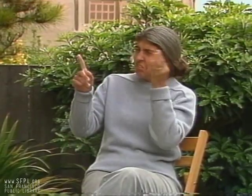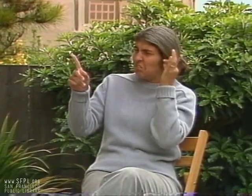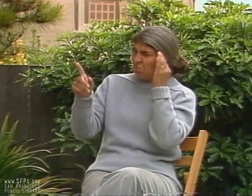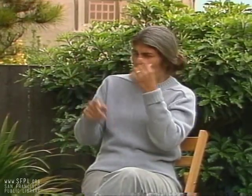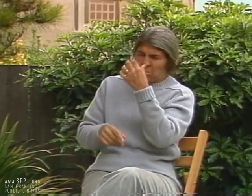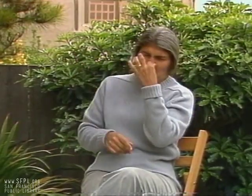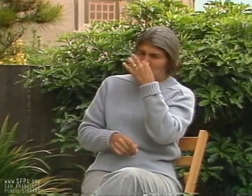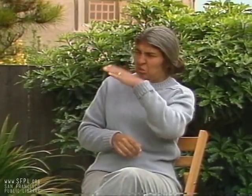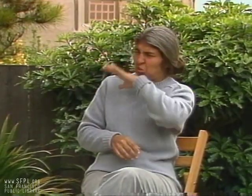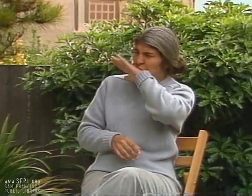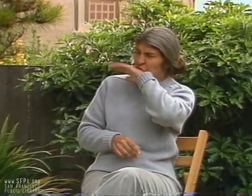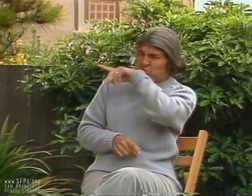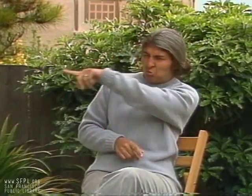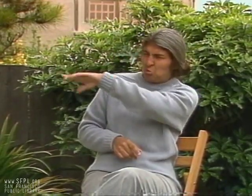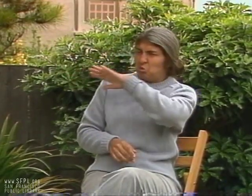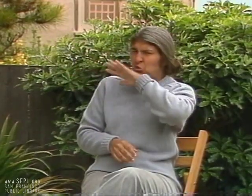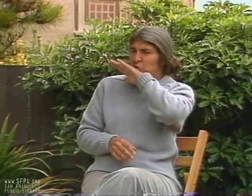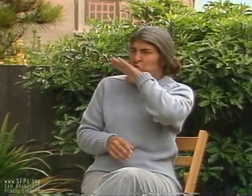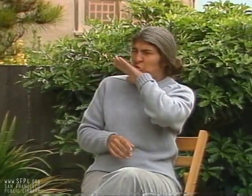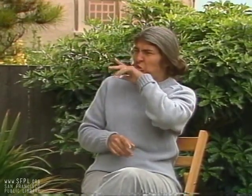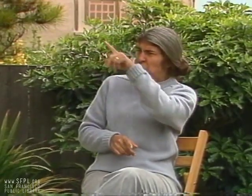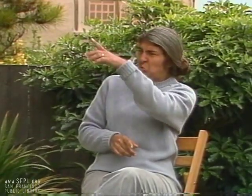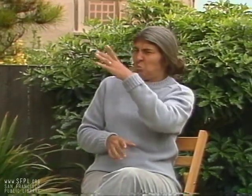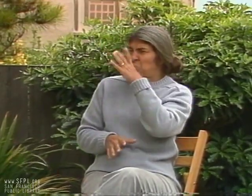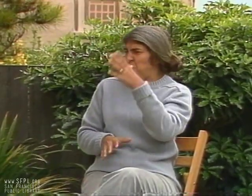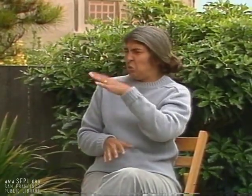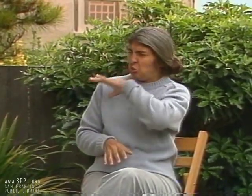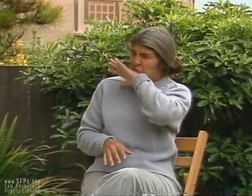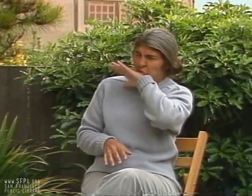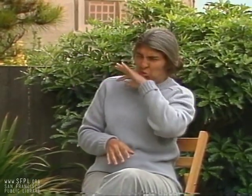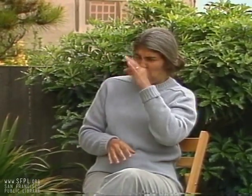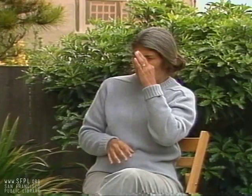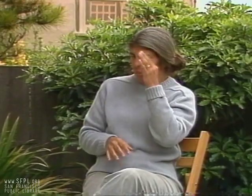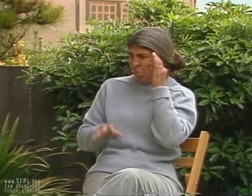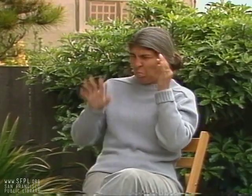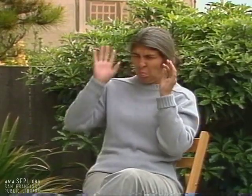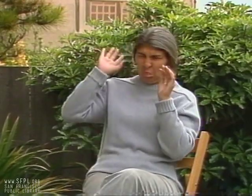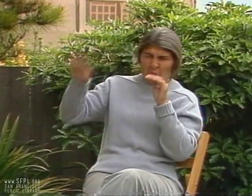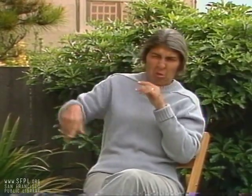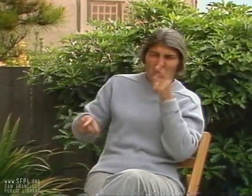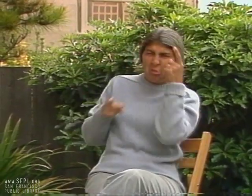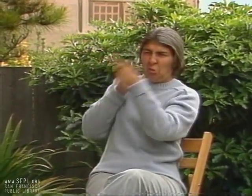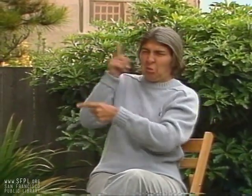dirty, stinking Indian. Indians, they're no good. And she kept on insulting her.